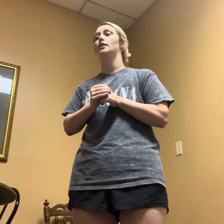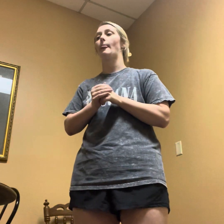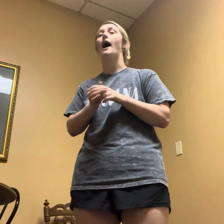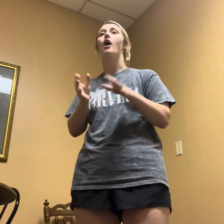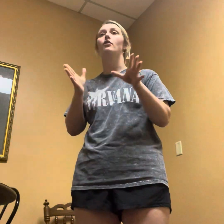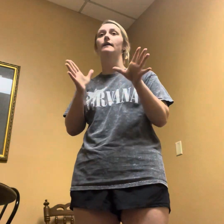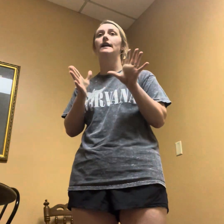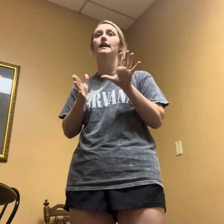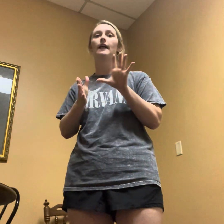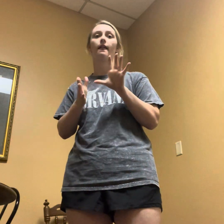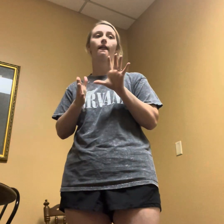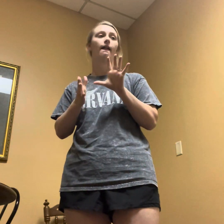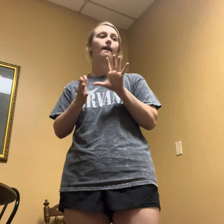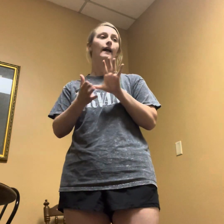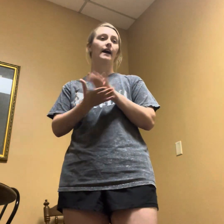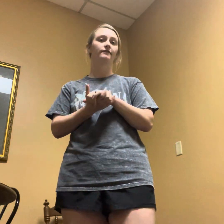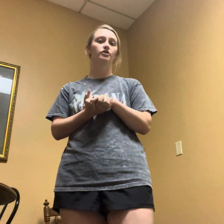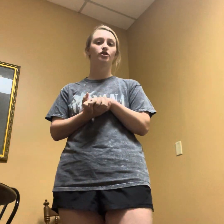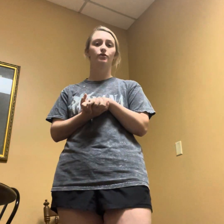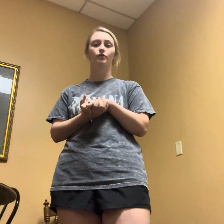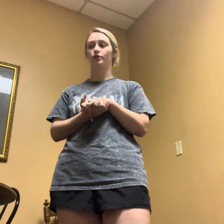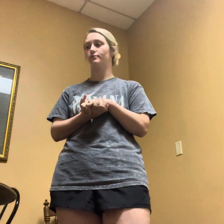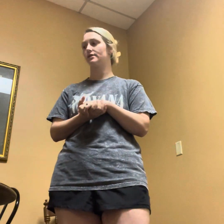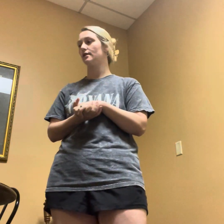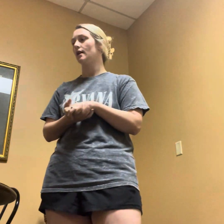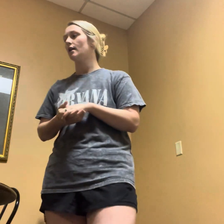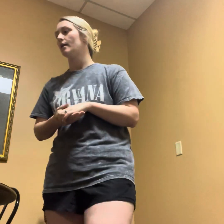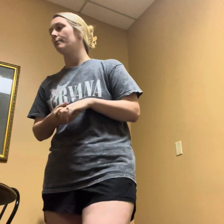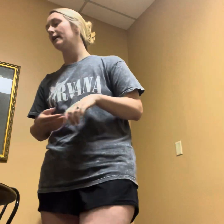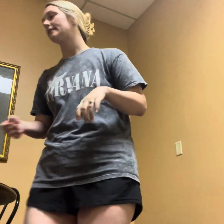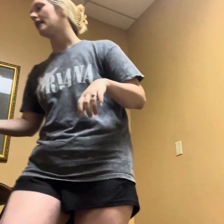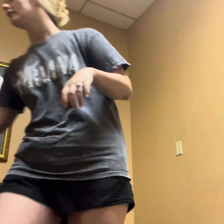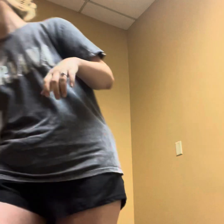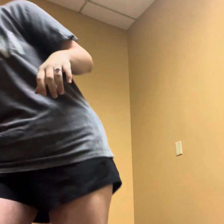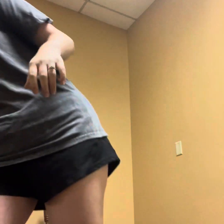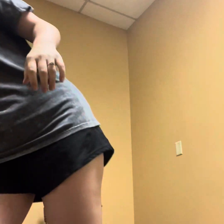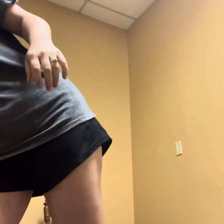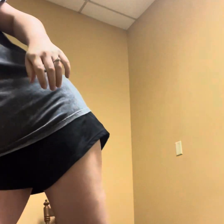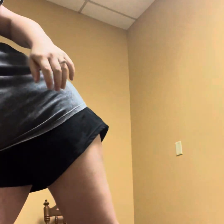I already have your 2 groups picked out for you.